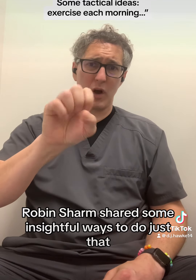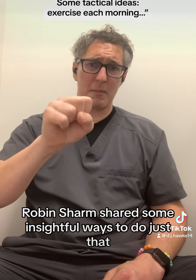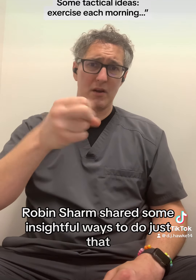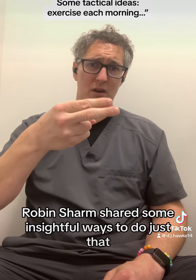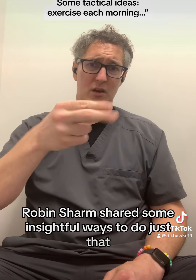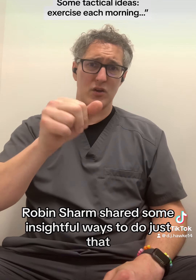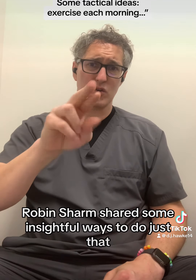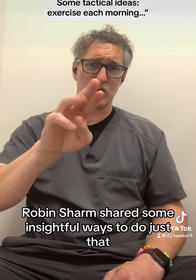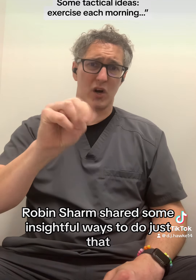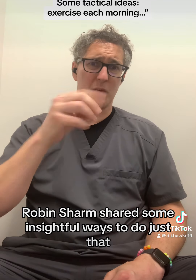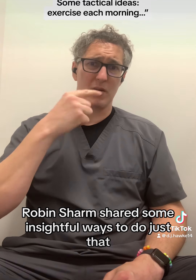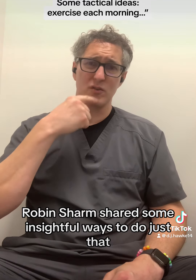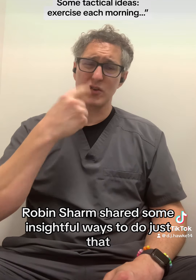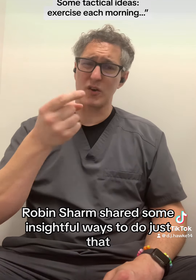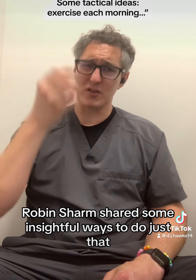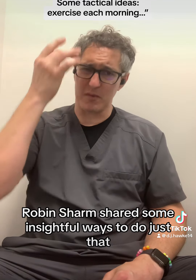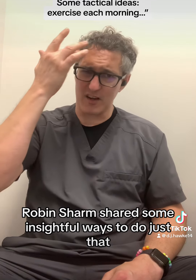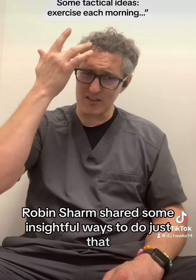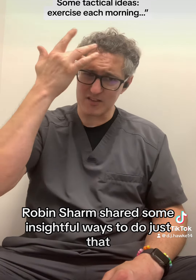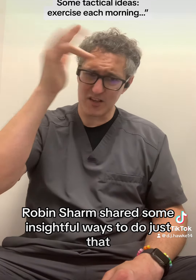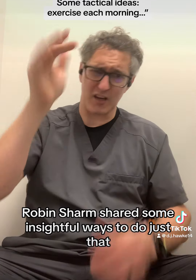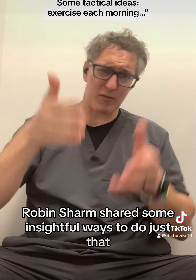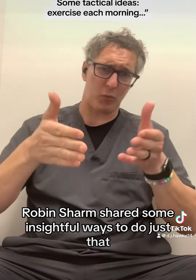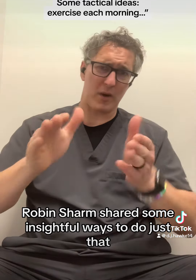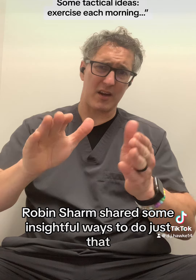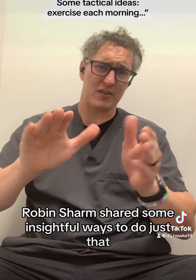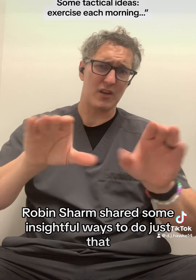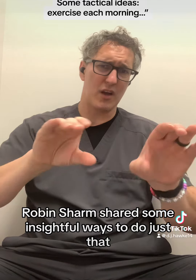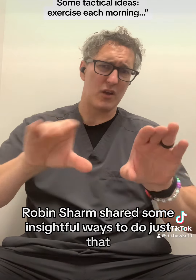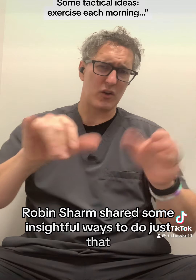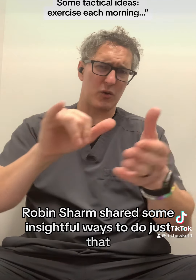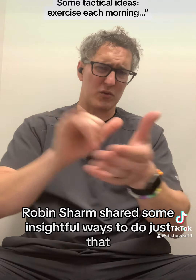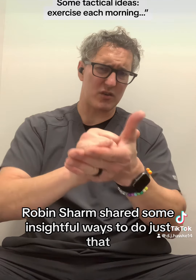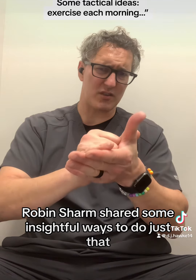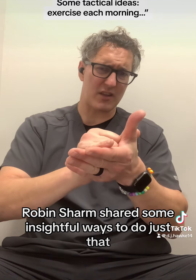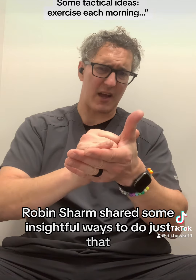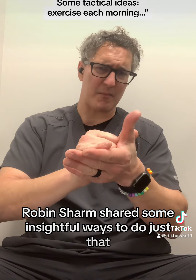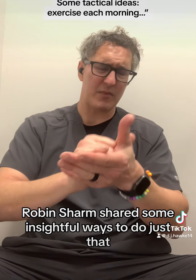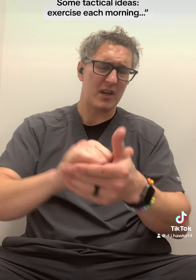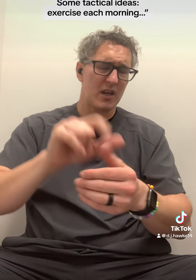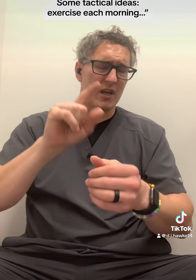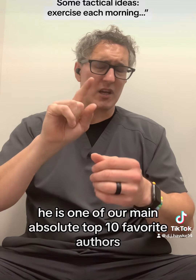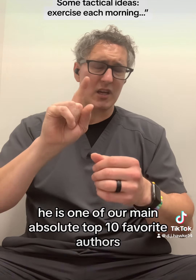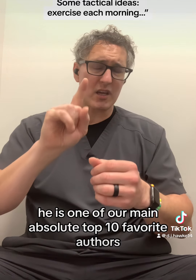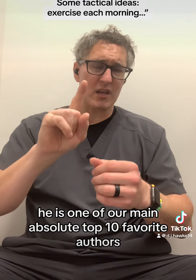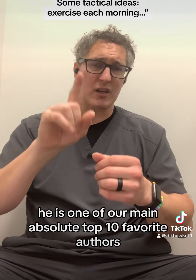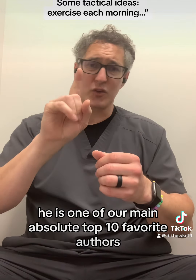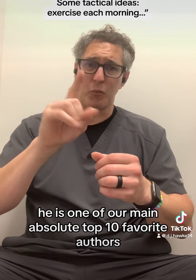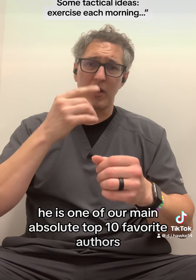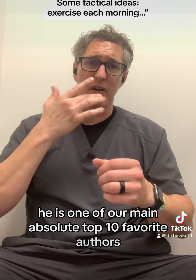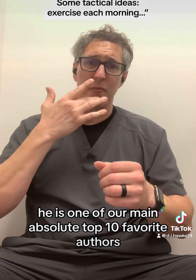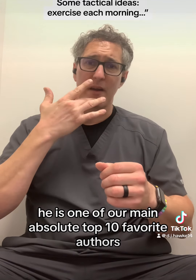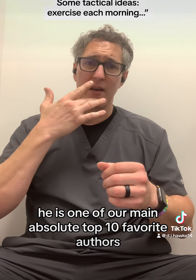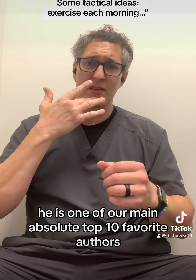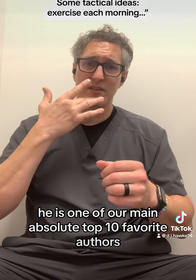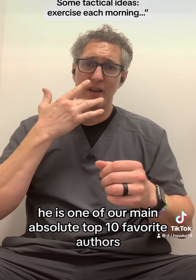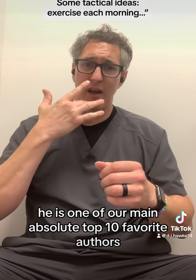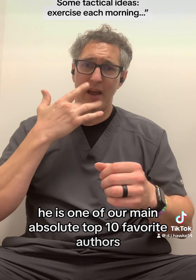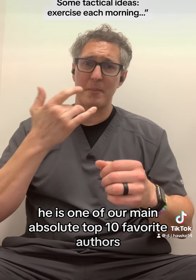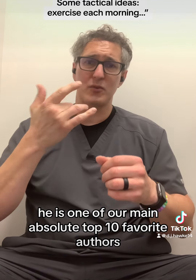Robin Sharma shared some insightful ways to do just that. He is one of my absolute